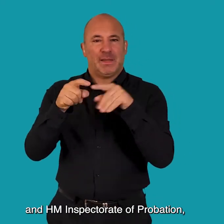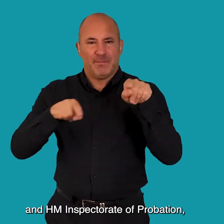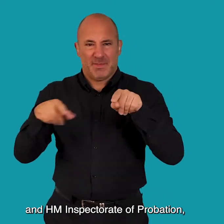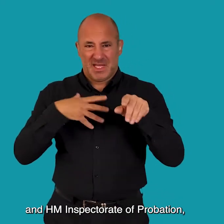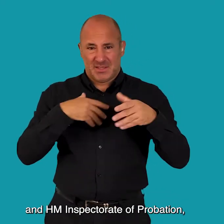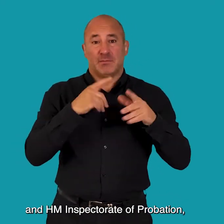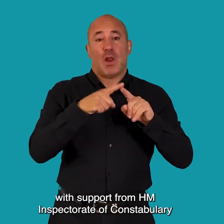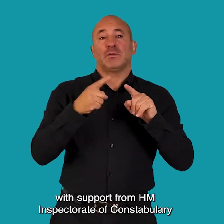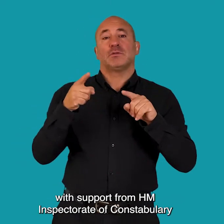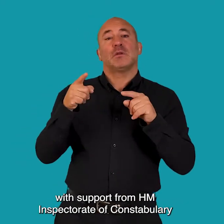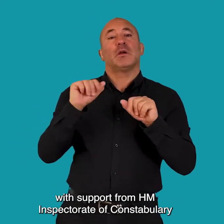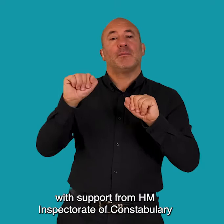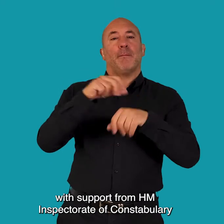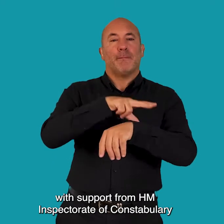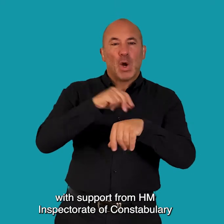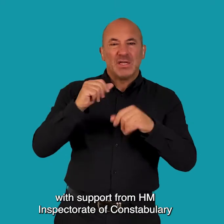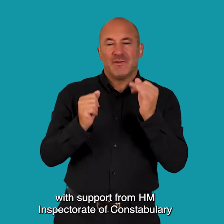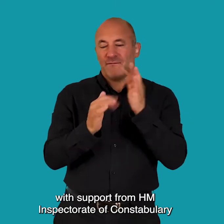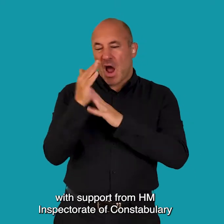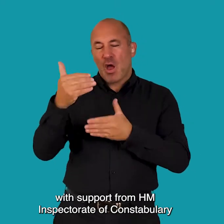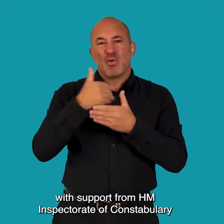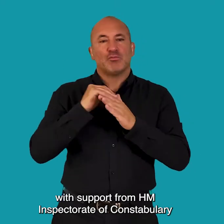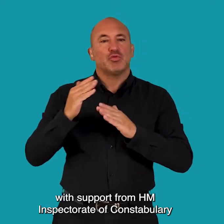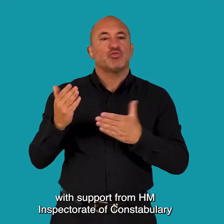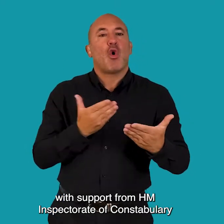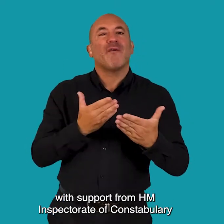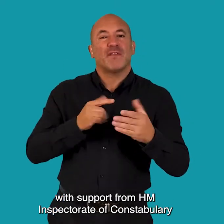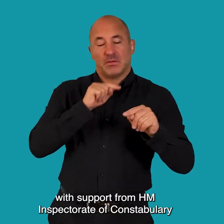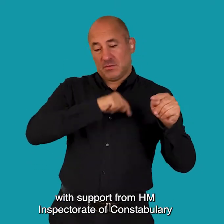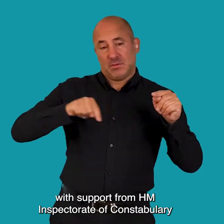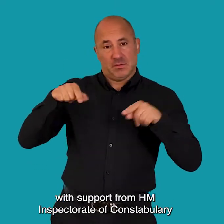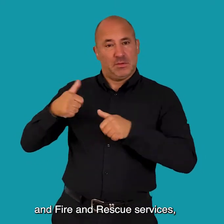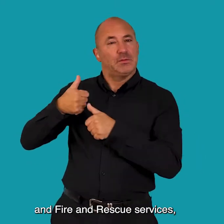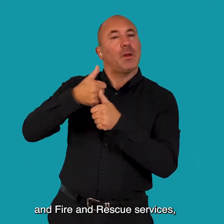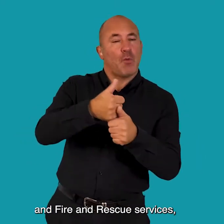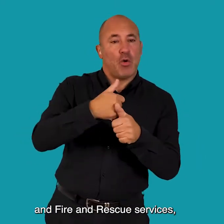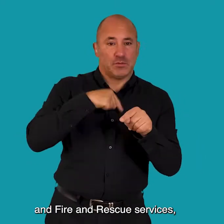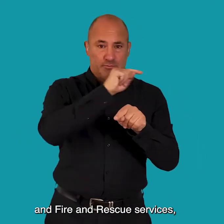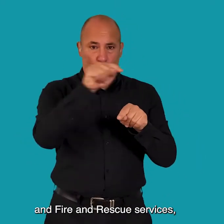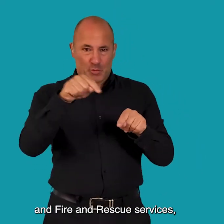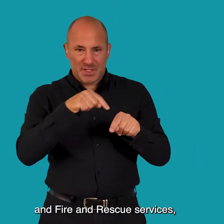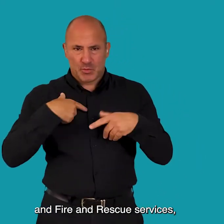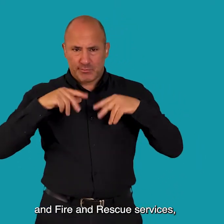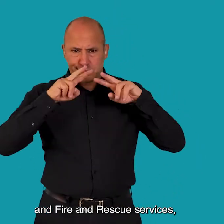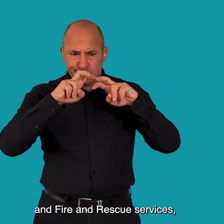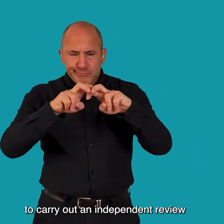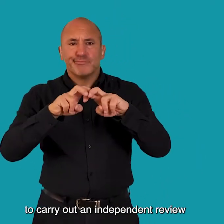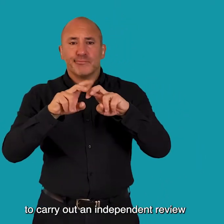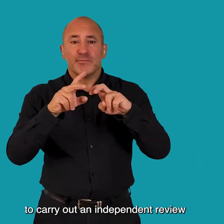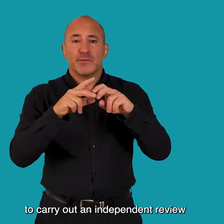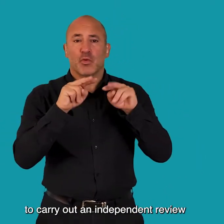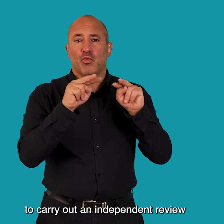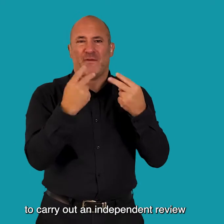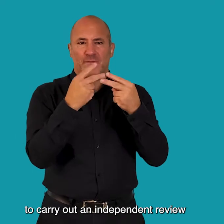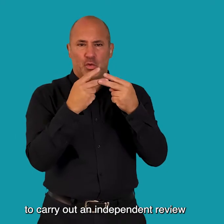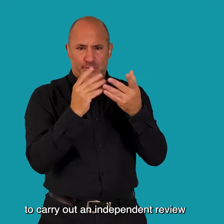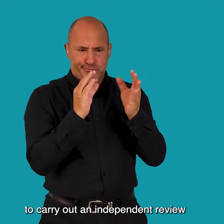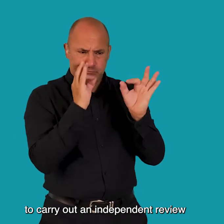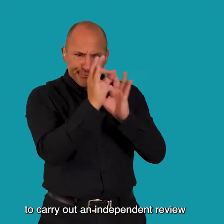Probation, with support from HM Inspectorate of Constabulary and Fire and Rescue Services, to carry out an independent